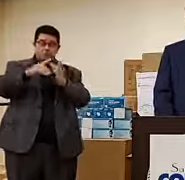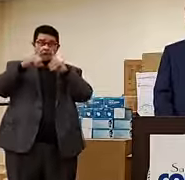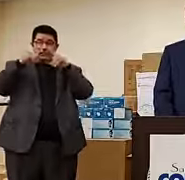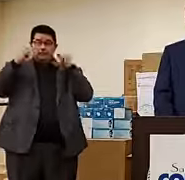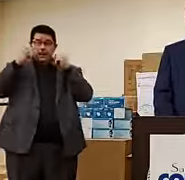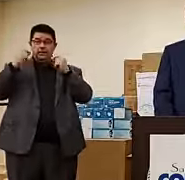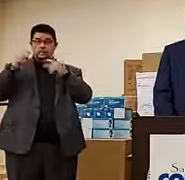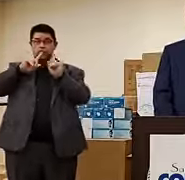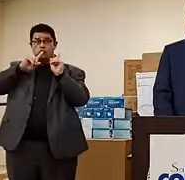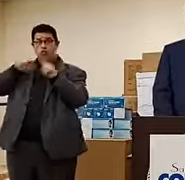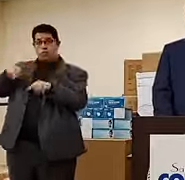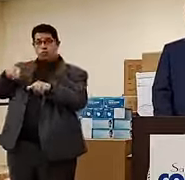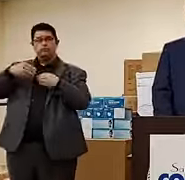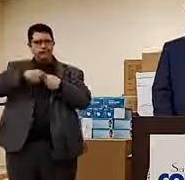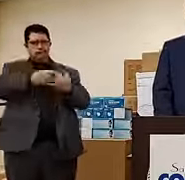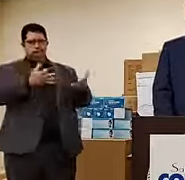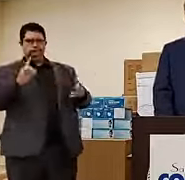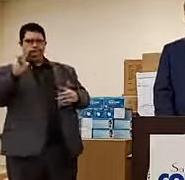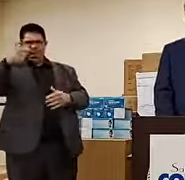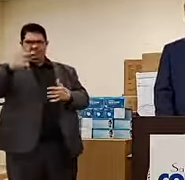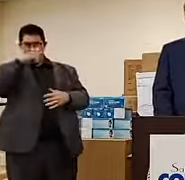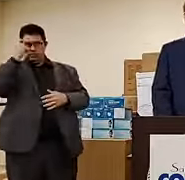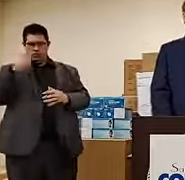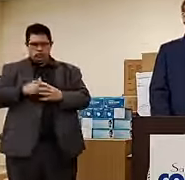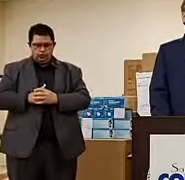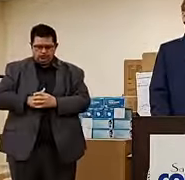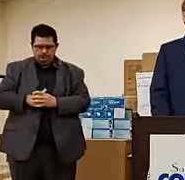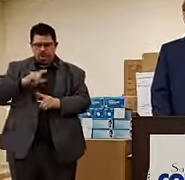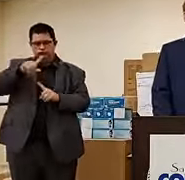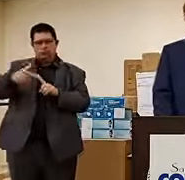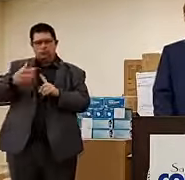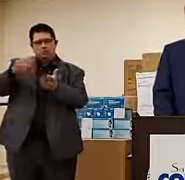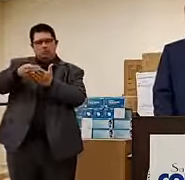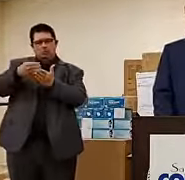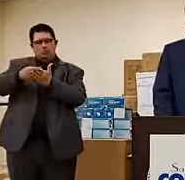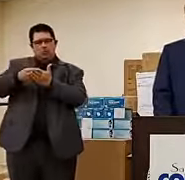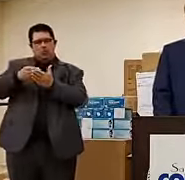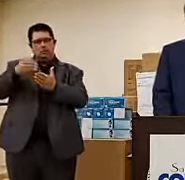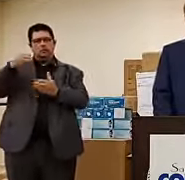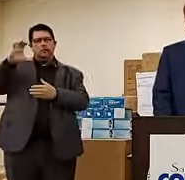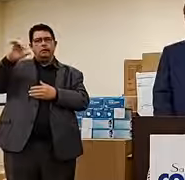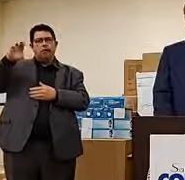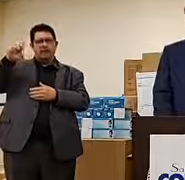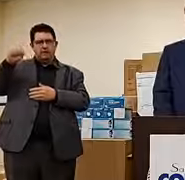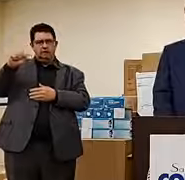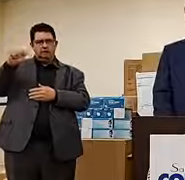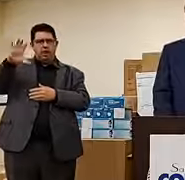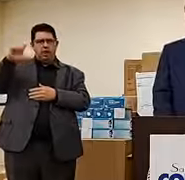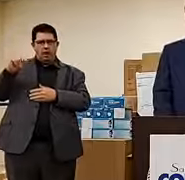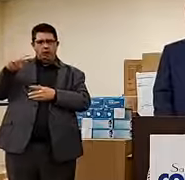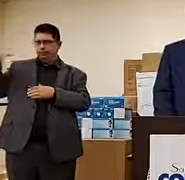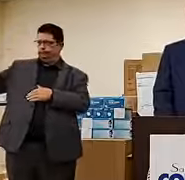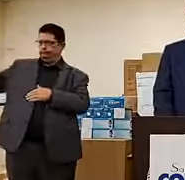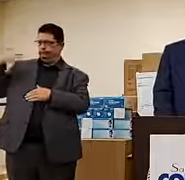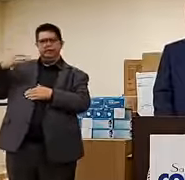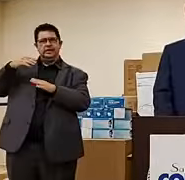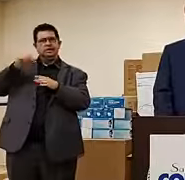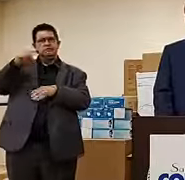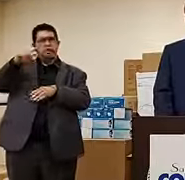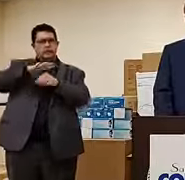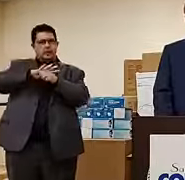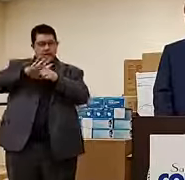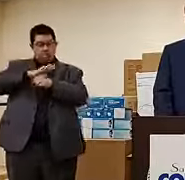summer. When the Federal CARES Act funding was sent to St. Louis County, I said it would be